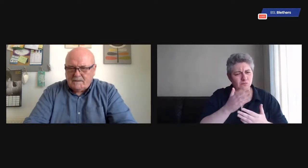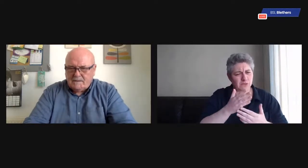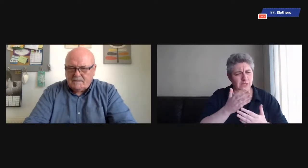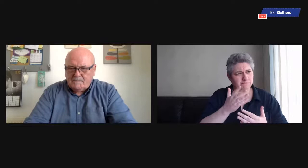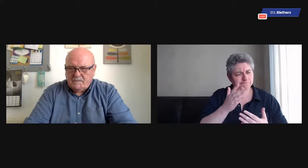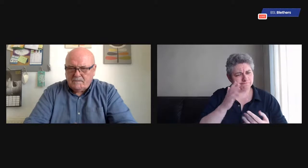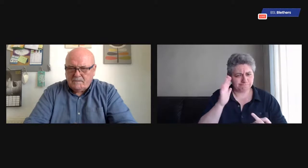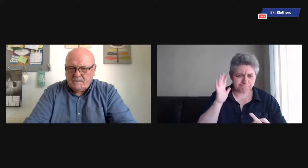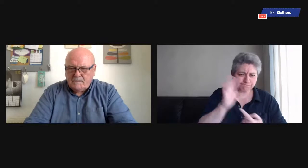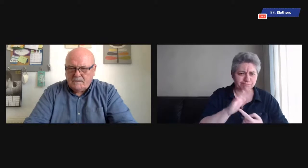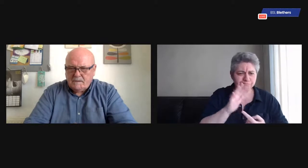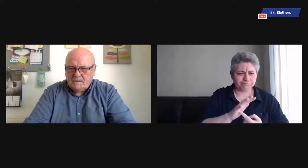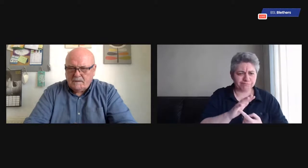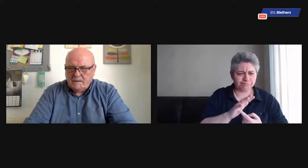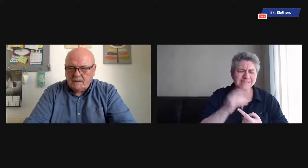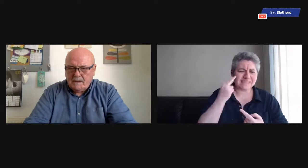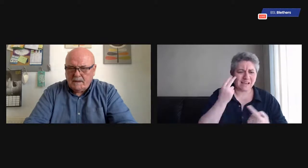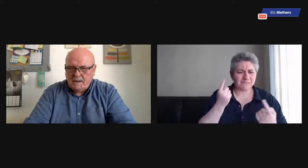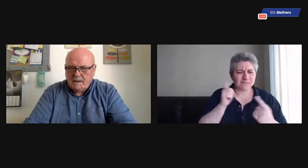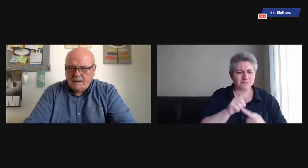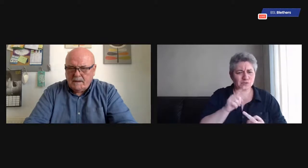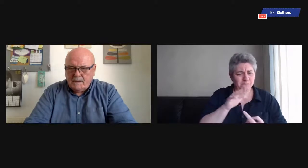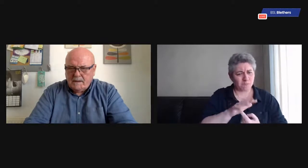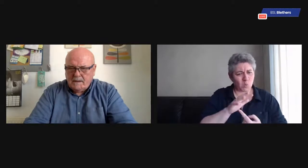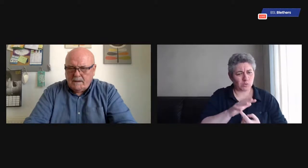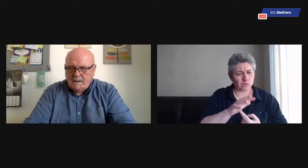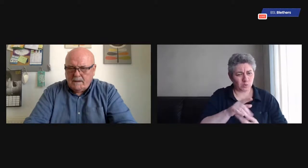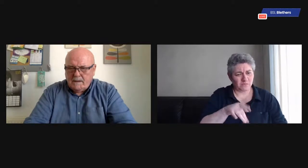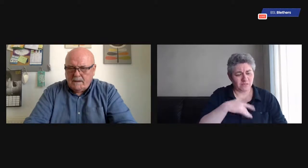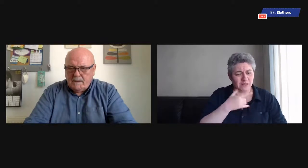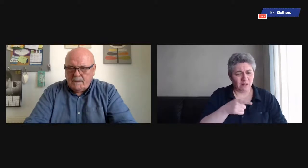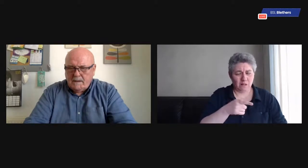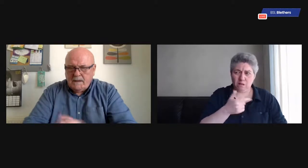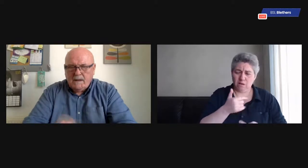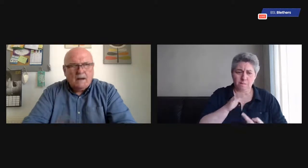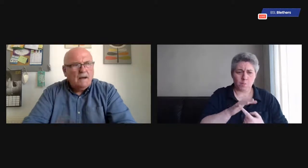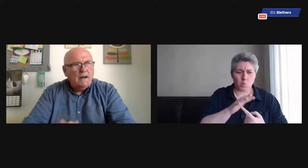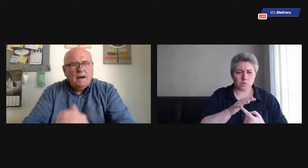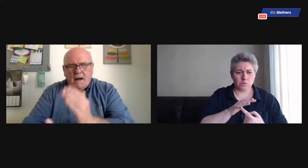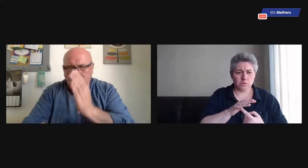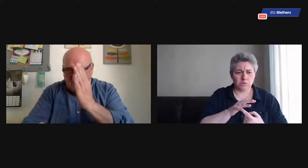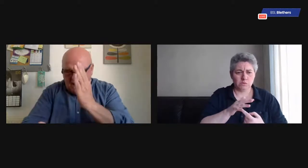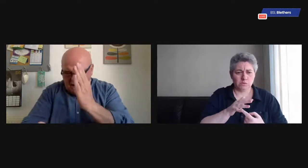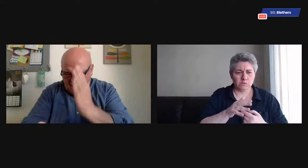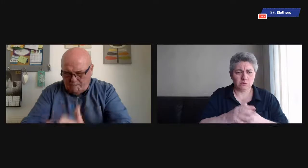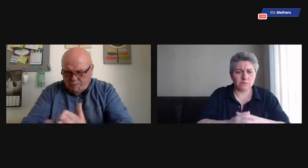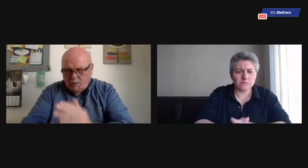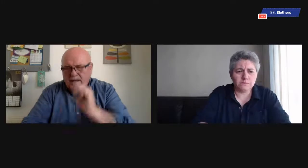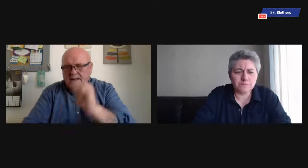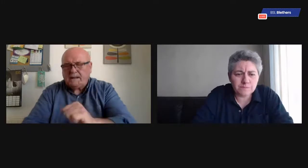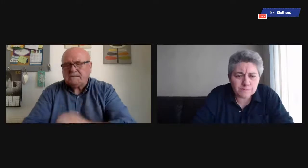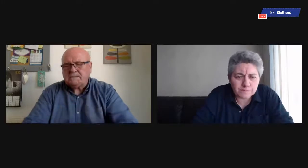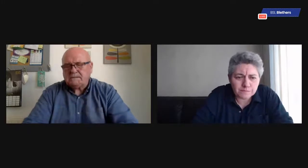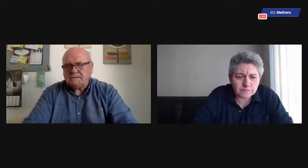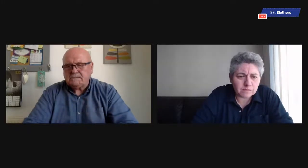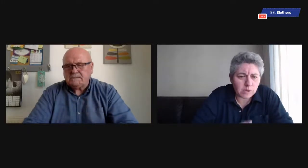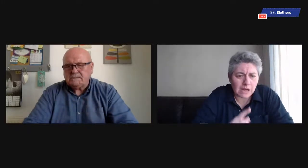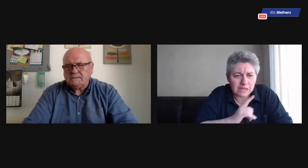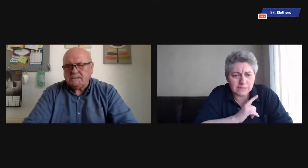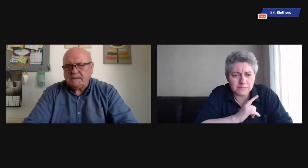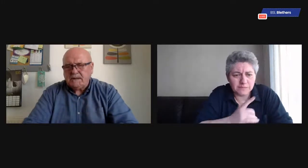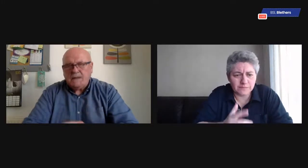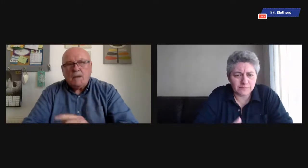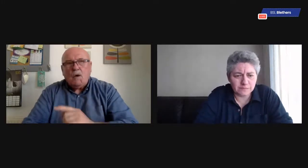Craig, do you think that deaf intermediaries is really are important? Do you think they're necessary?